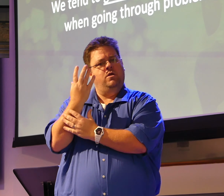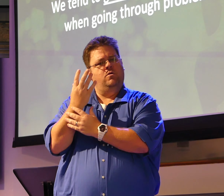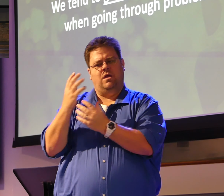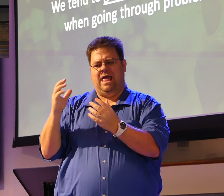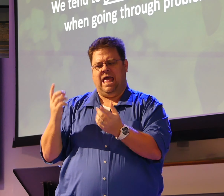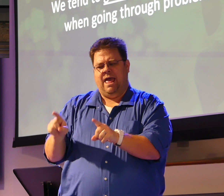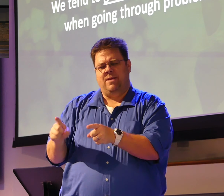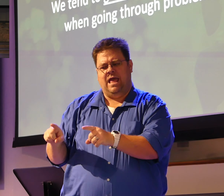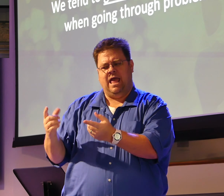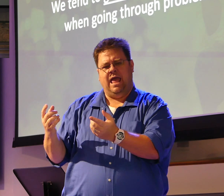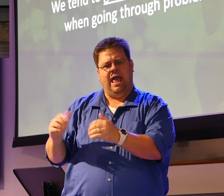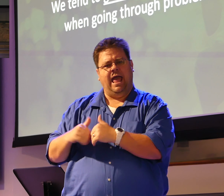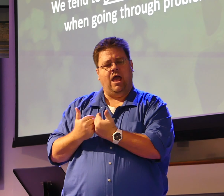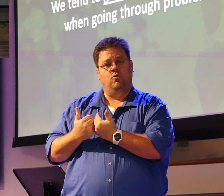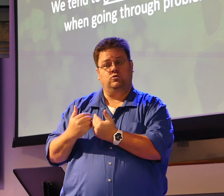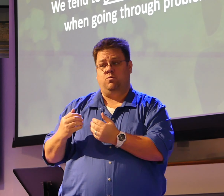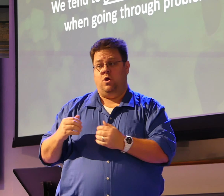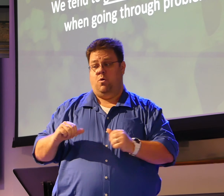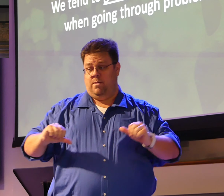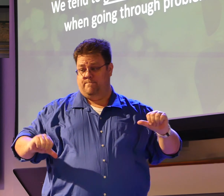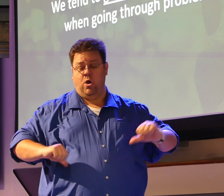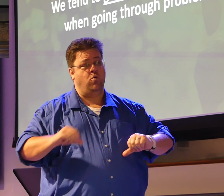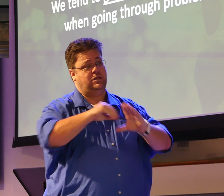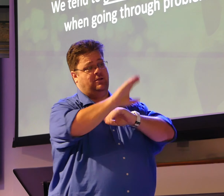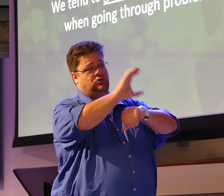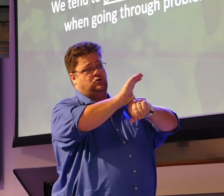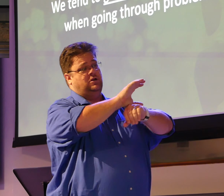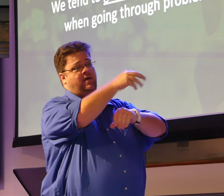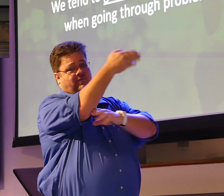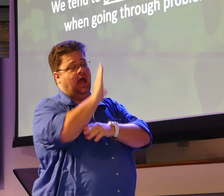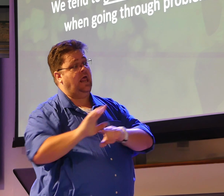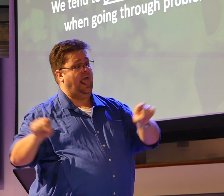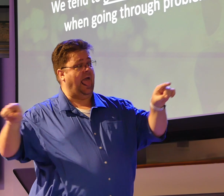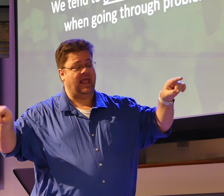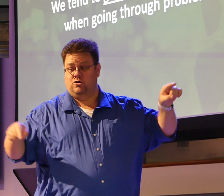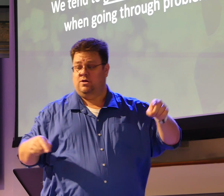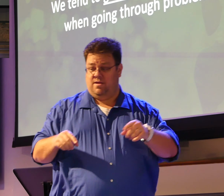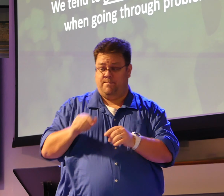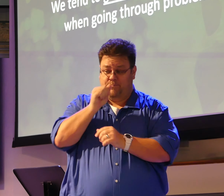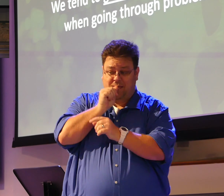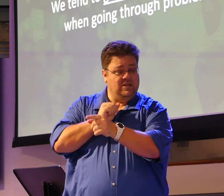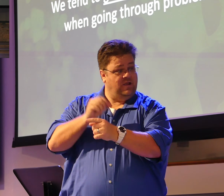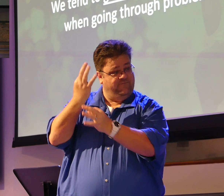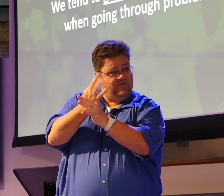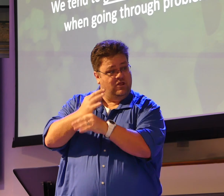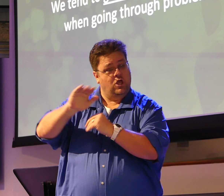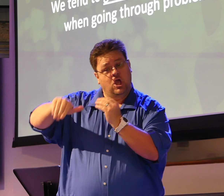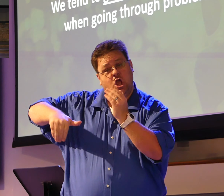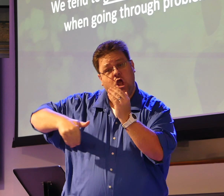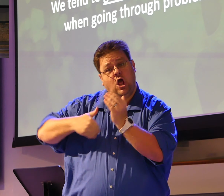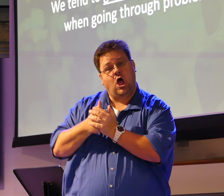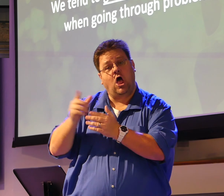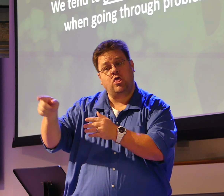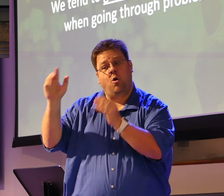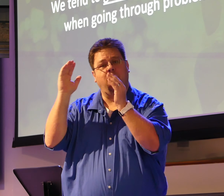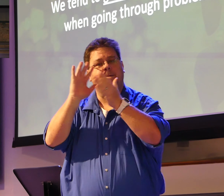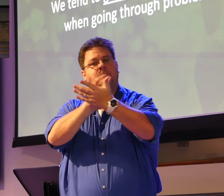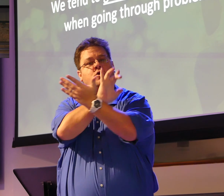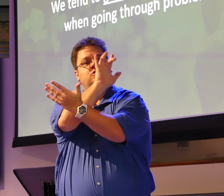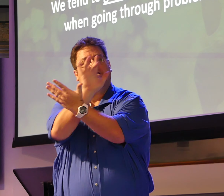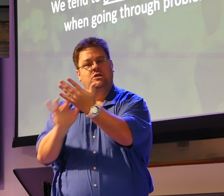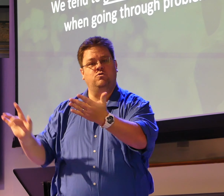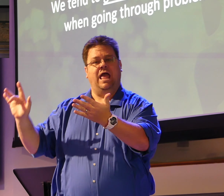let's read on he says so we boast about you in the churches of god for your patience and faith in all